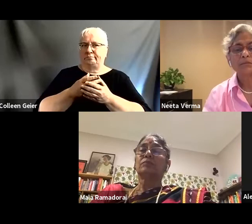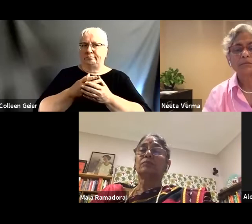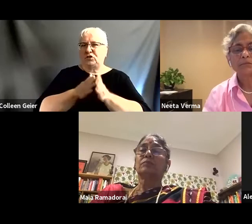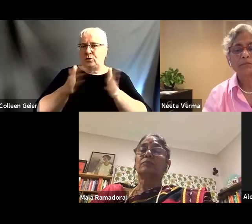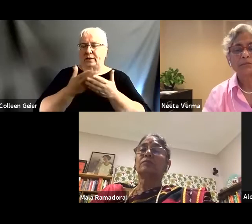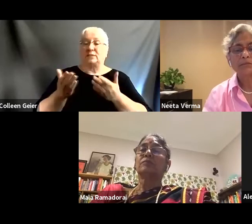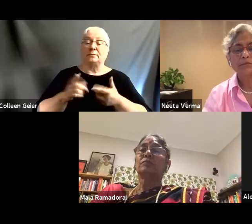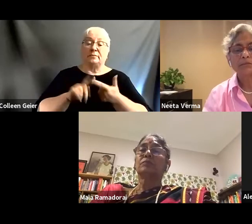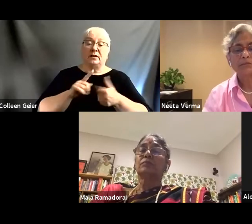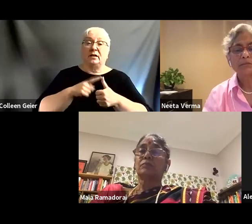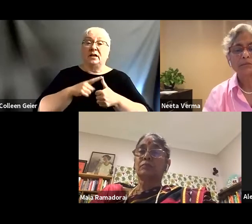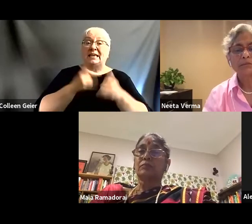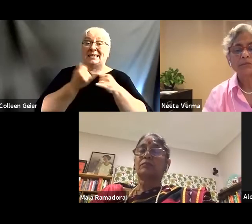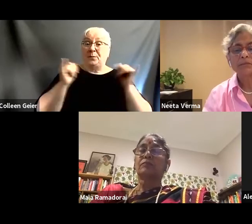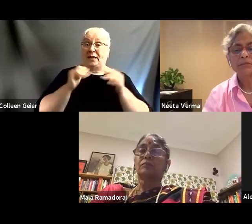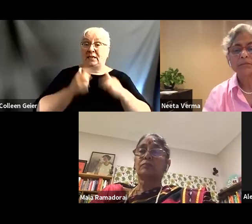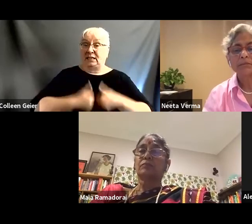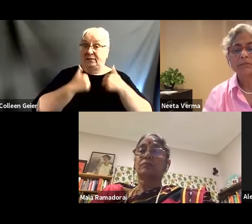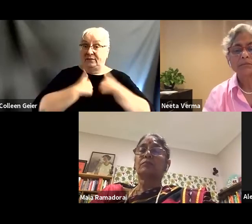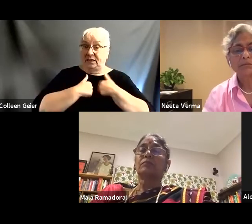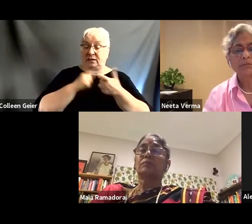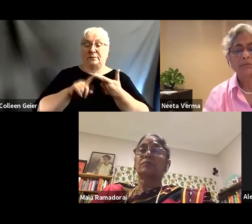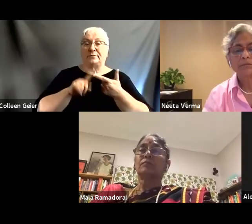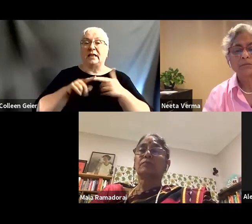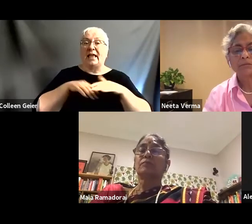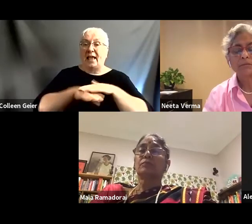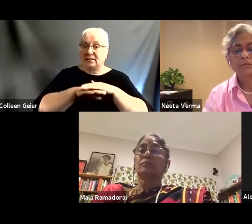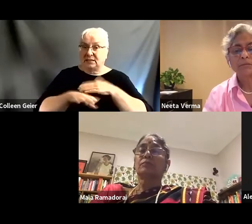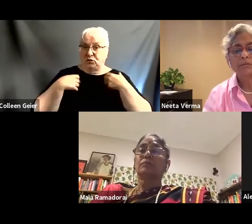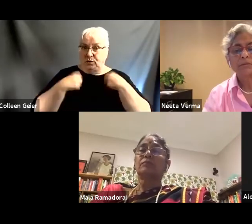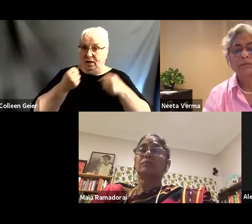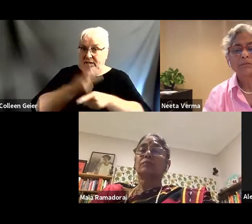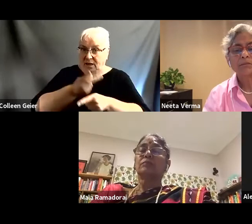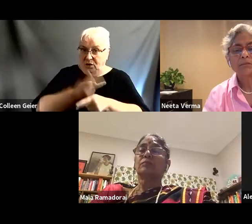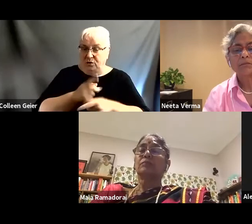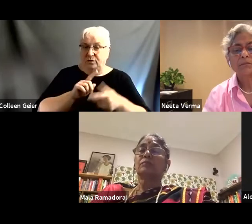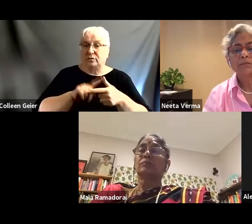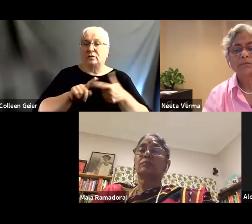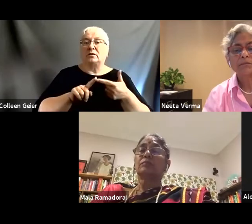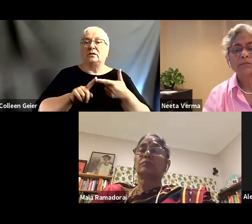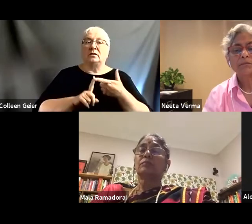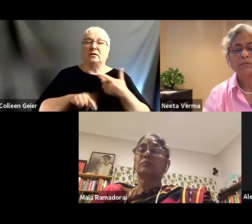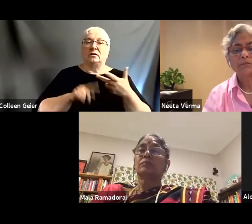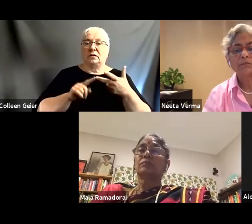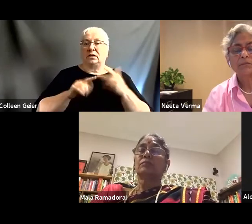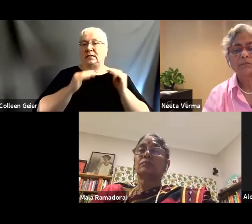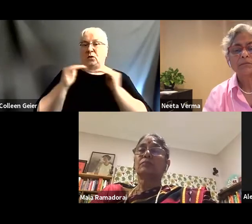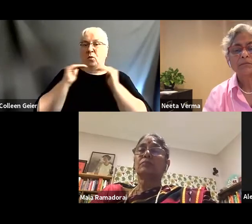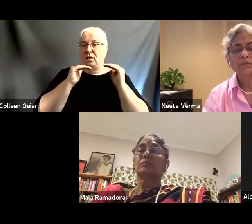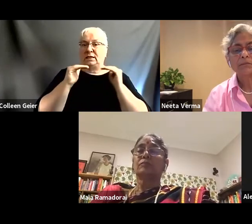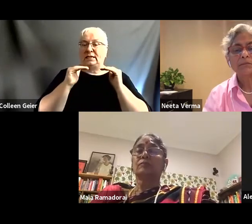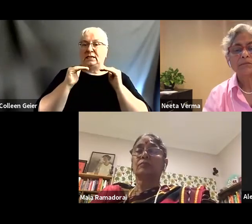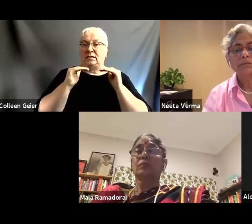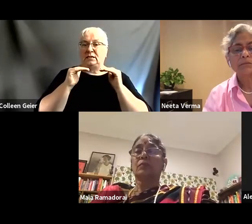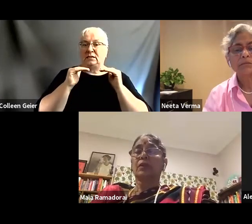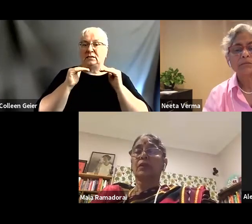living, increased access to healthcare, and equality in terms of